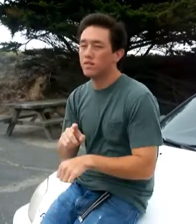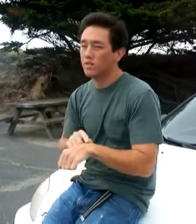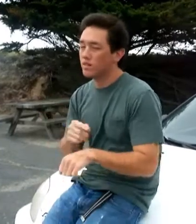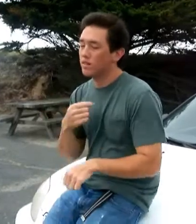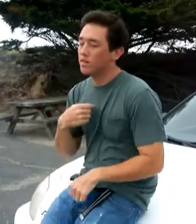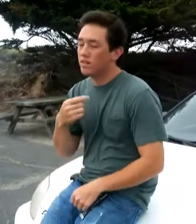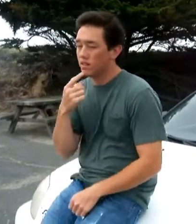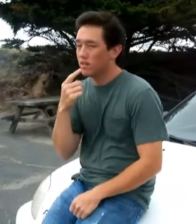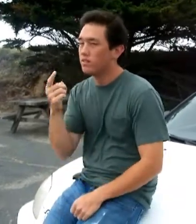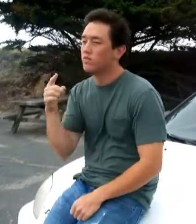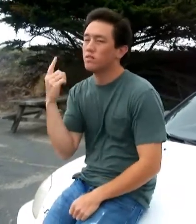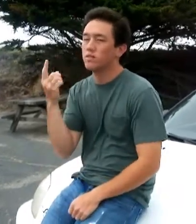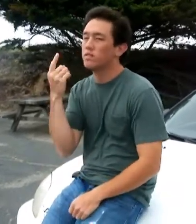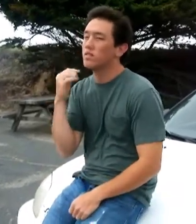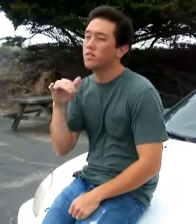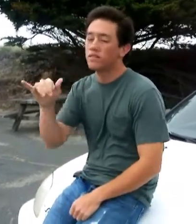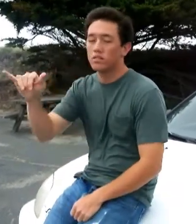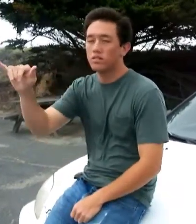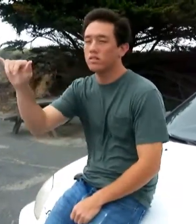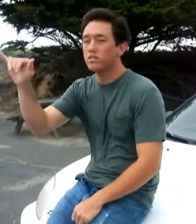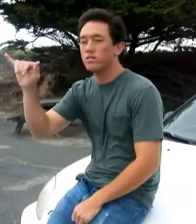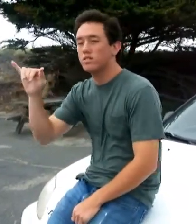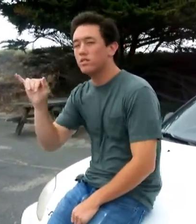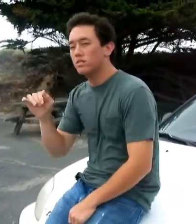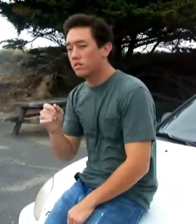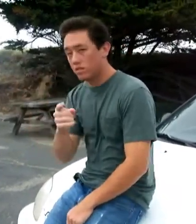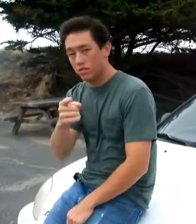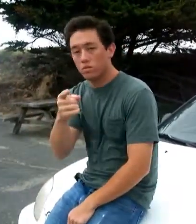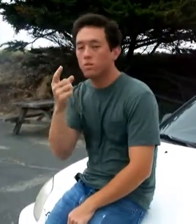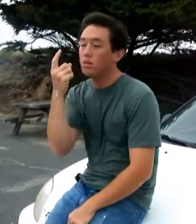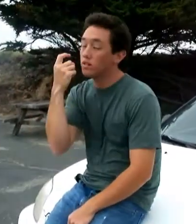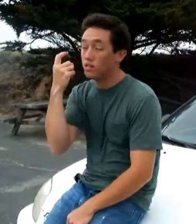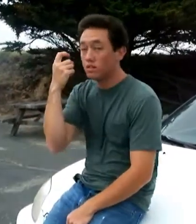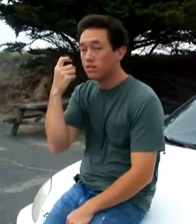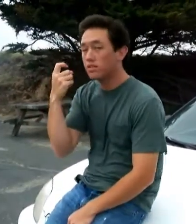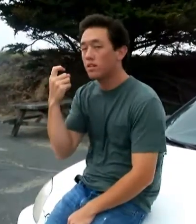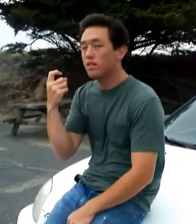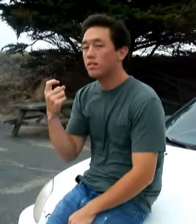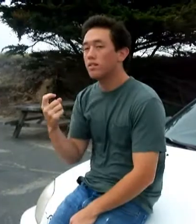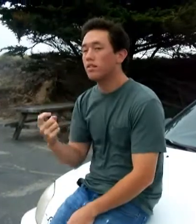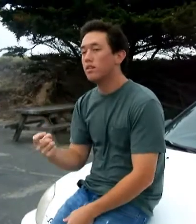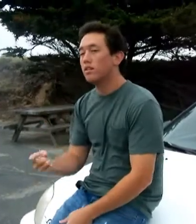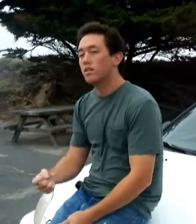And when I say it's forever, you